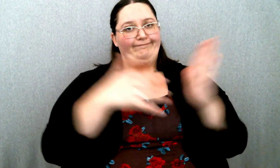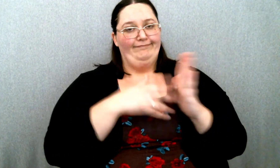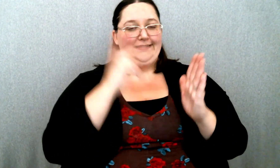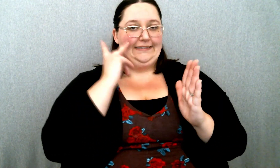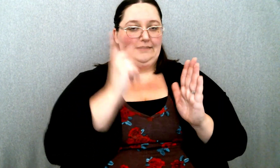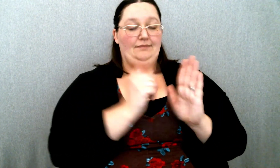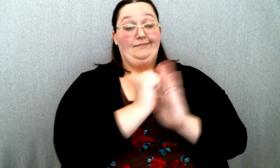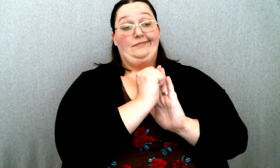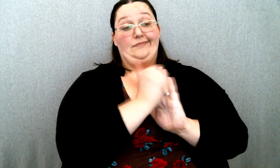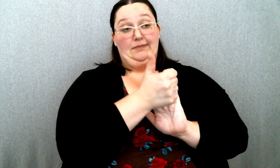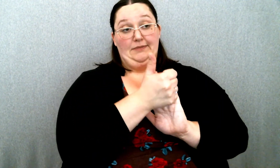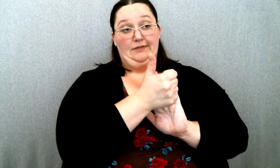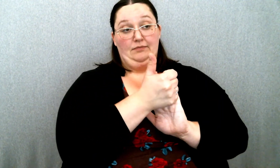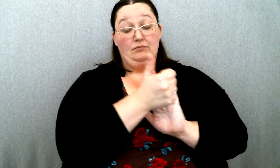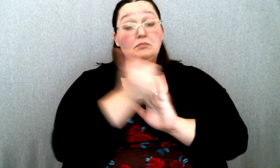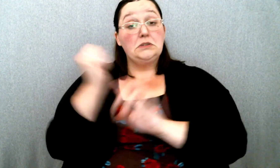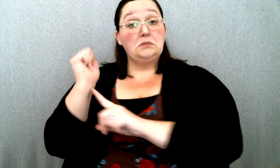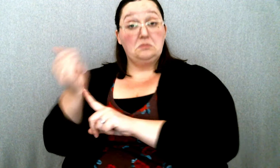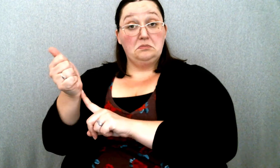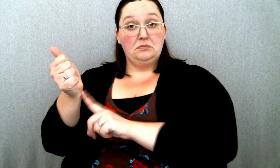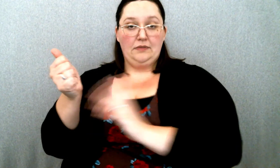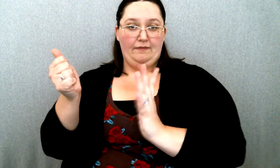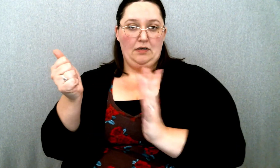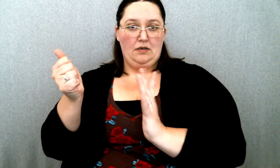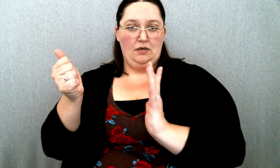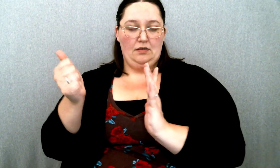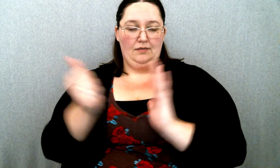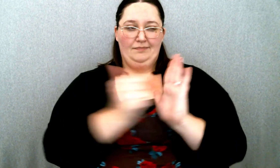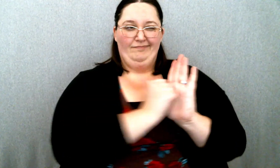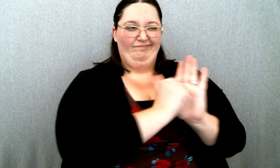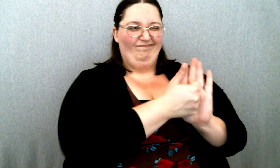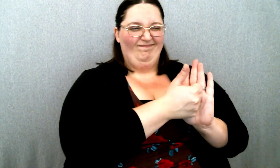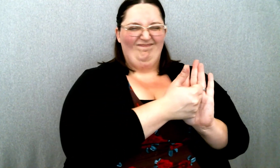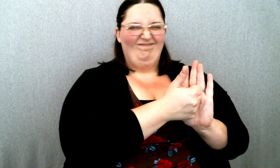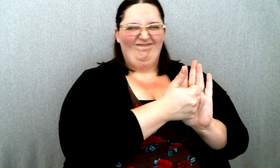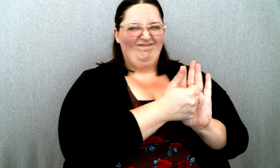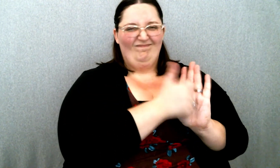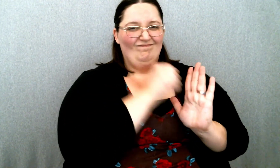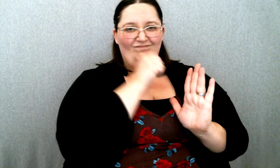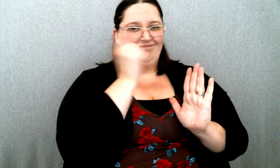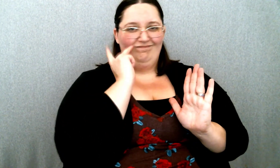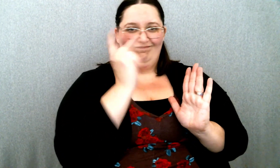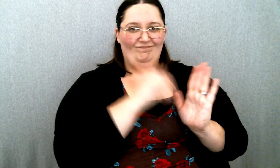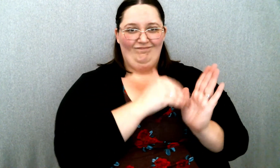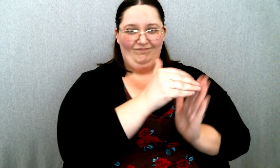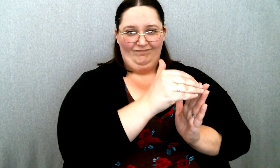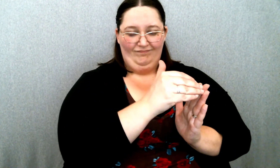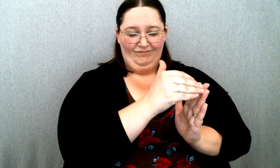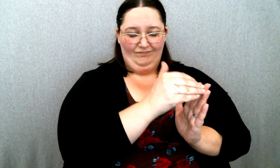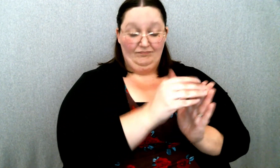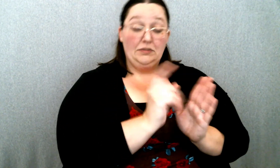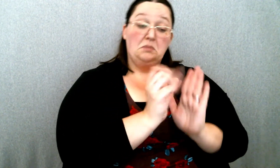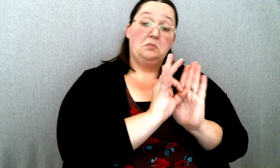10, but I've rarely seen 10 minutes with that non-dominant open B. With the index, 10 minutes is very